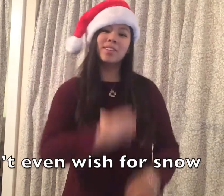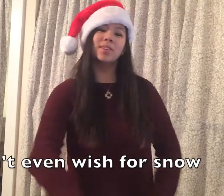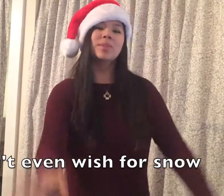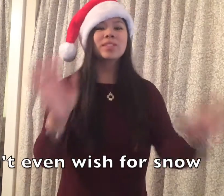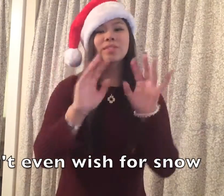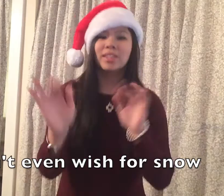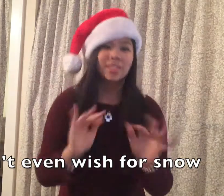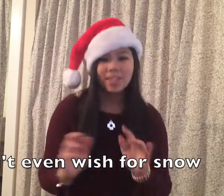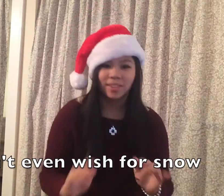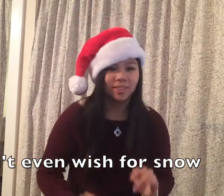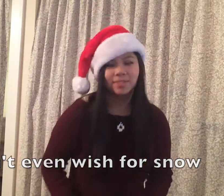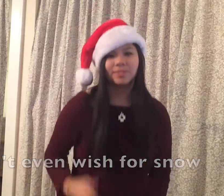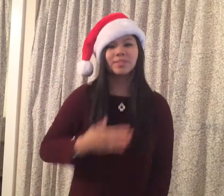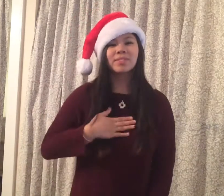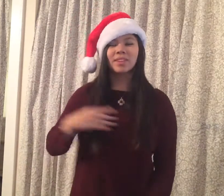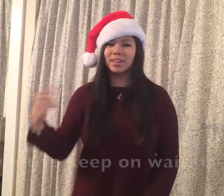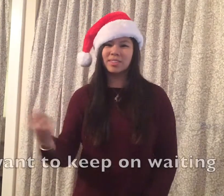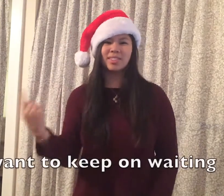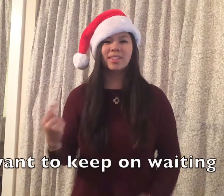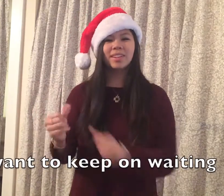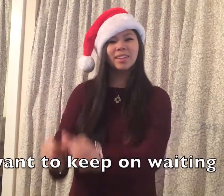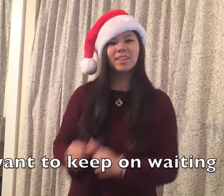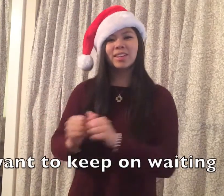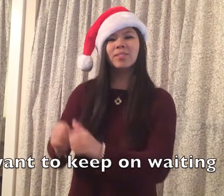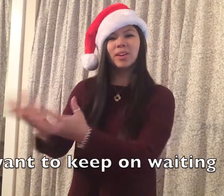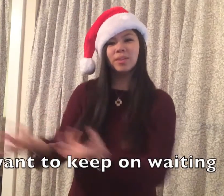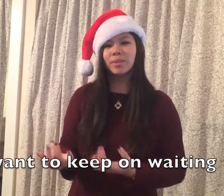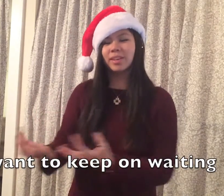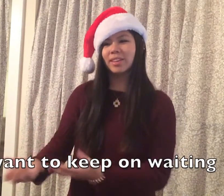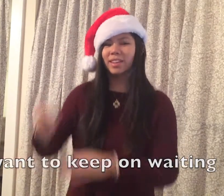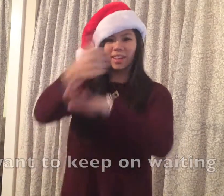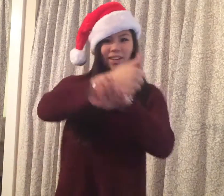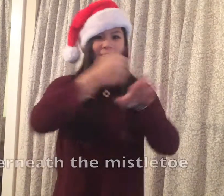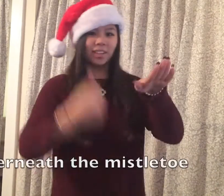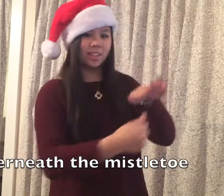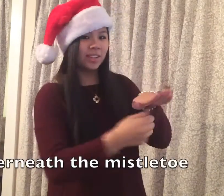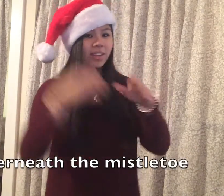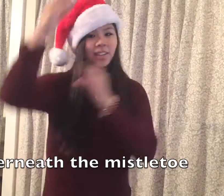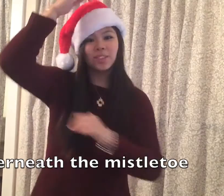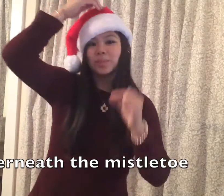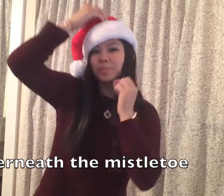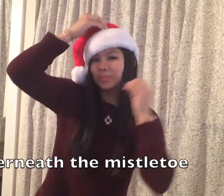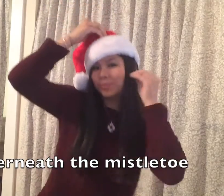even wish for snow I'm just gonna keep on waiting Underneath the